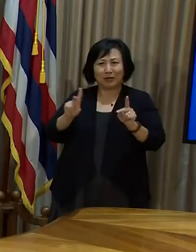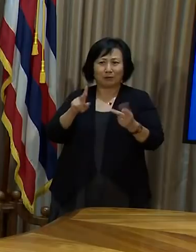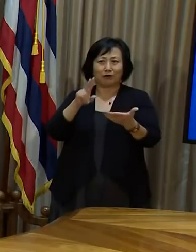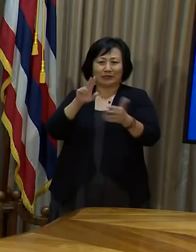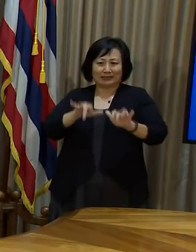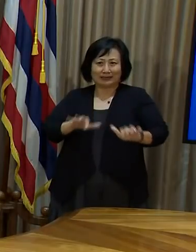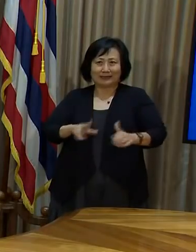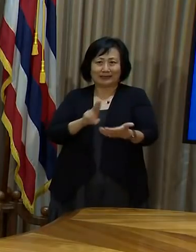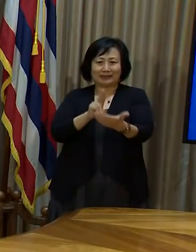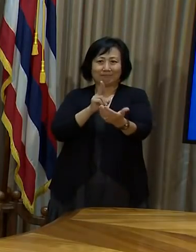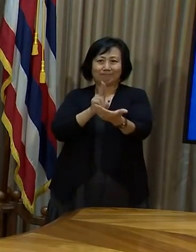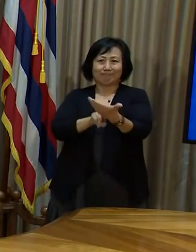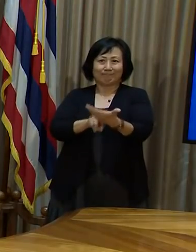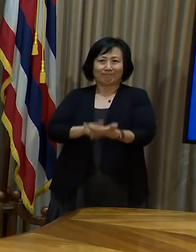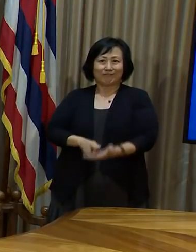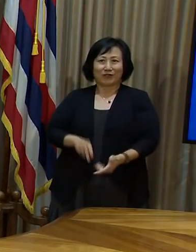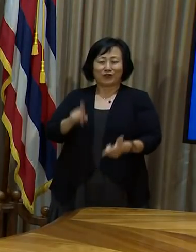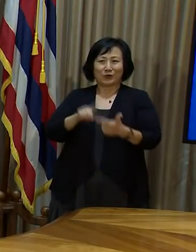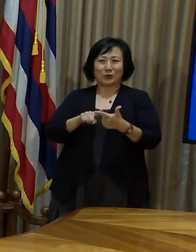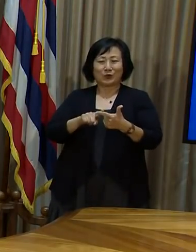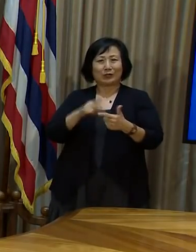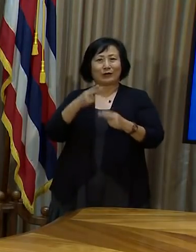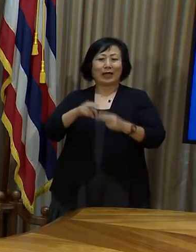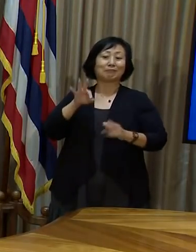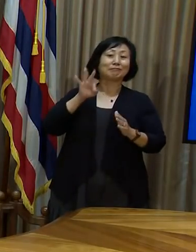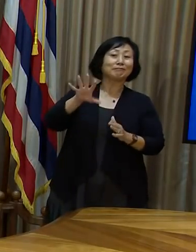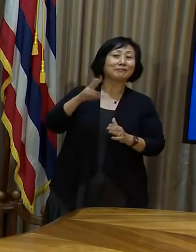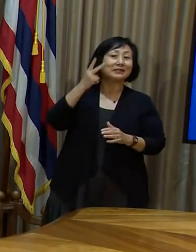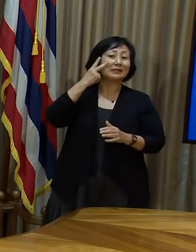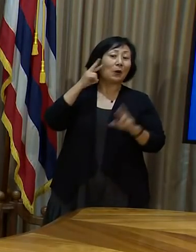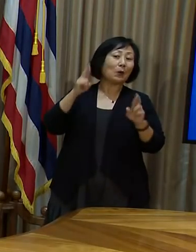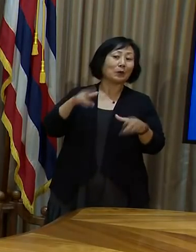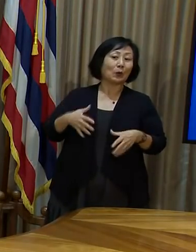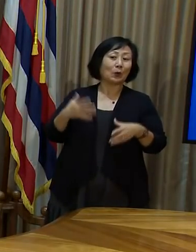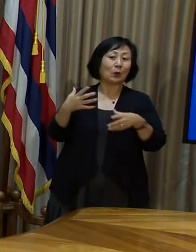registered for a chance to win some of these prizes at